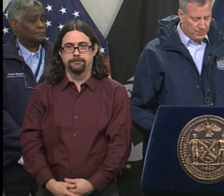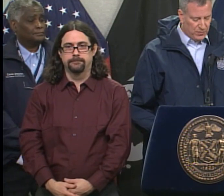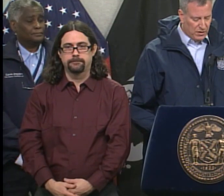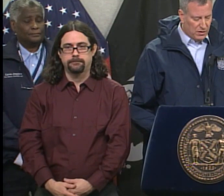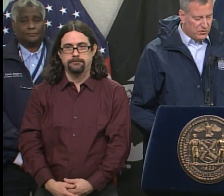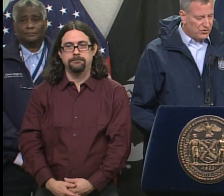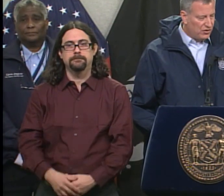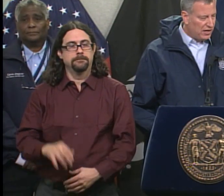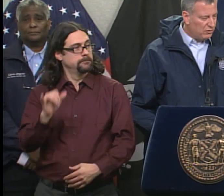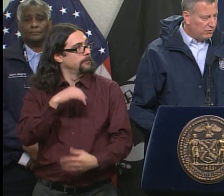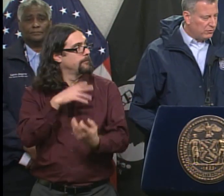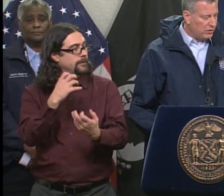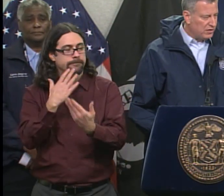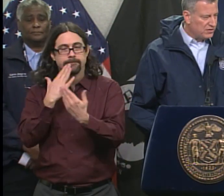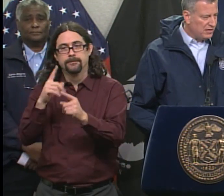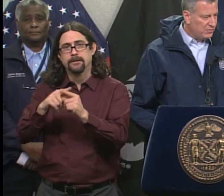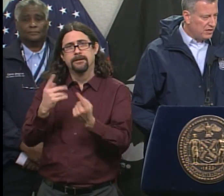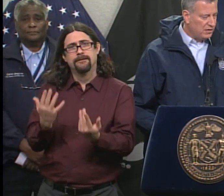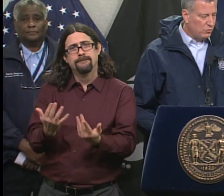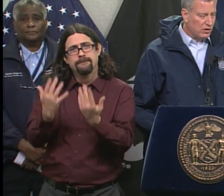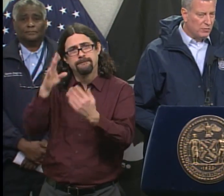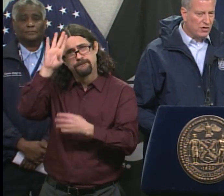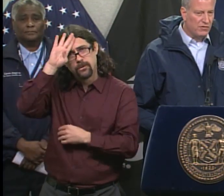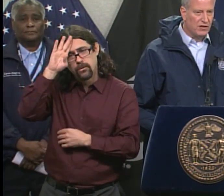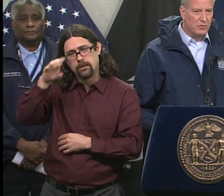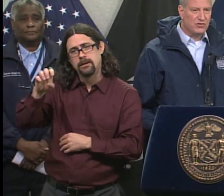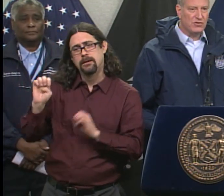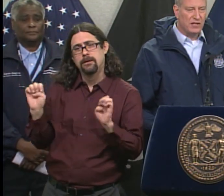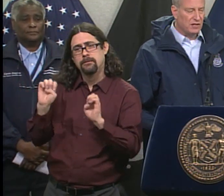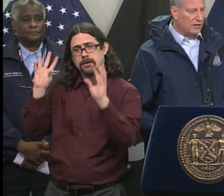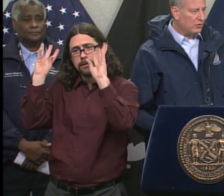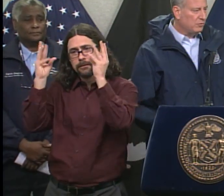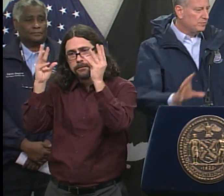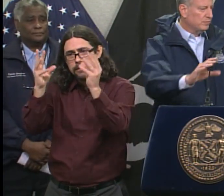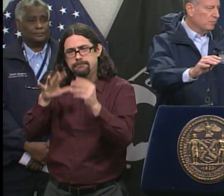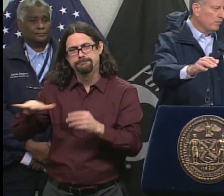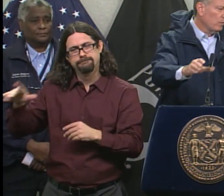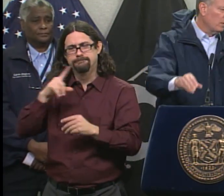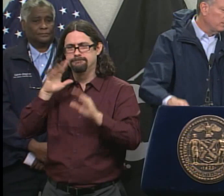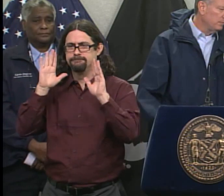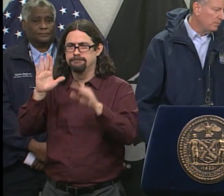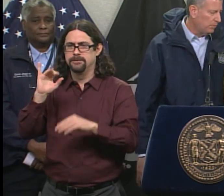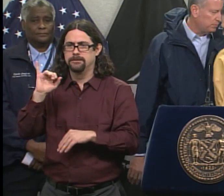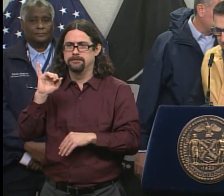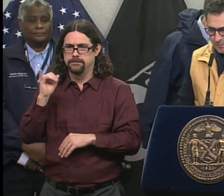thank Commissioner Nigro for what his team did, and welcome our Fire Commissioner, Dan Nigro.